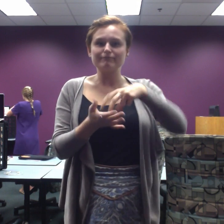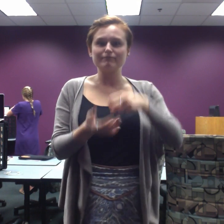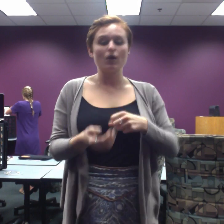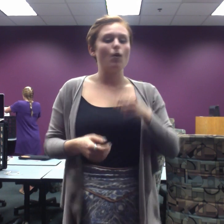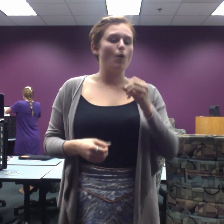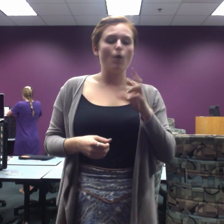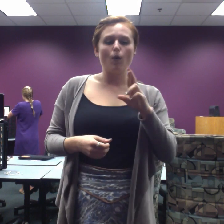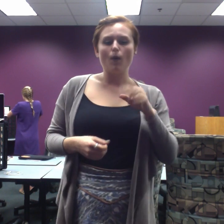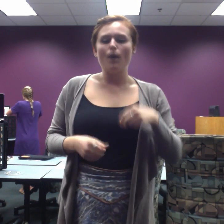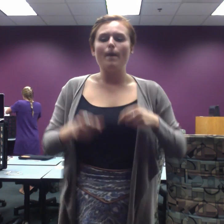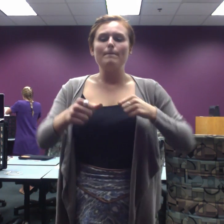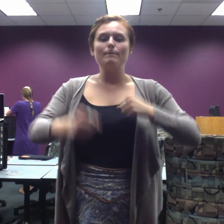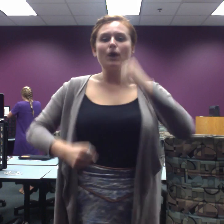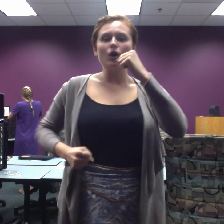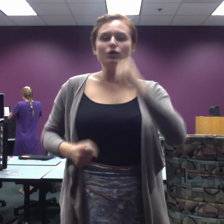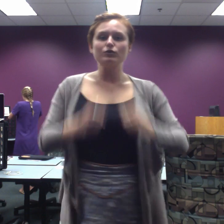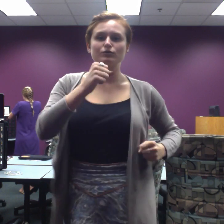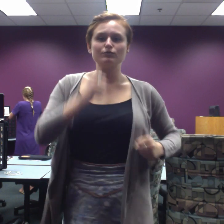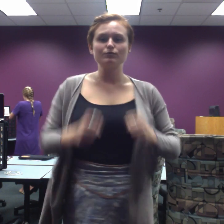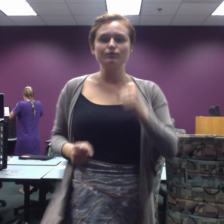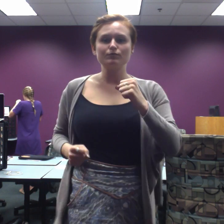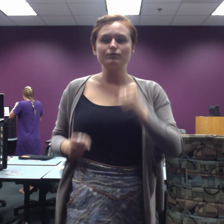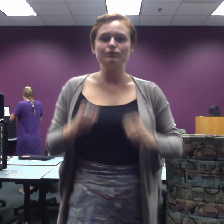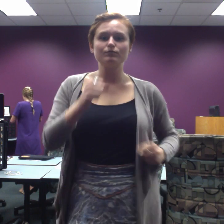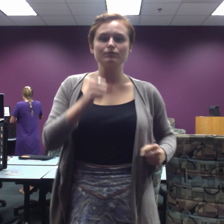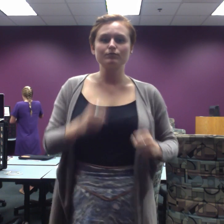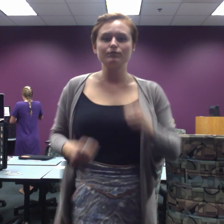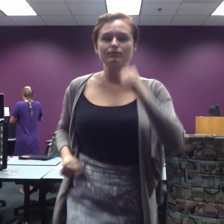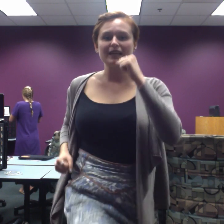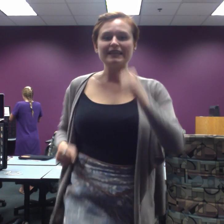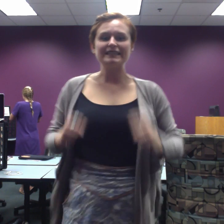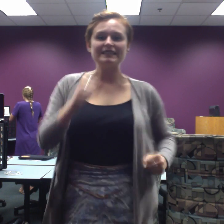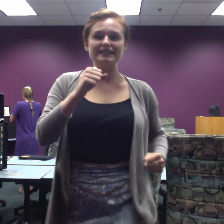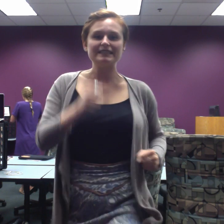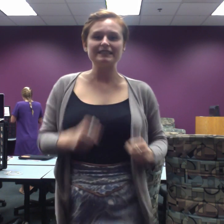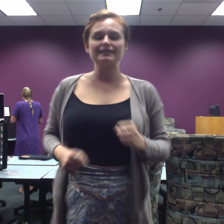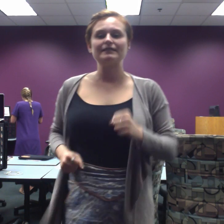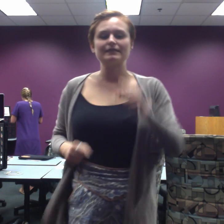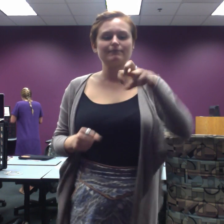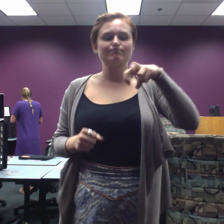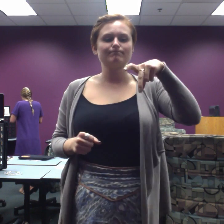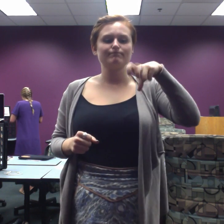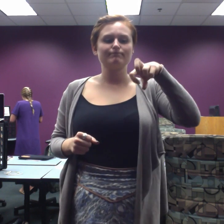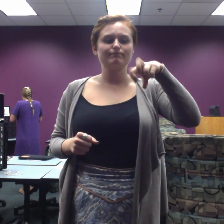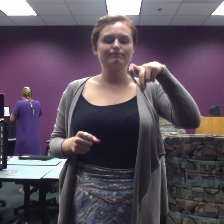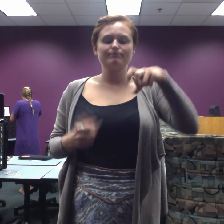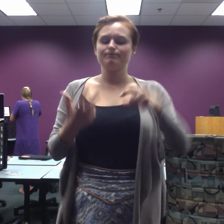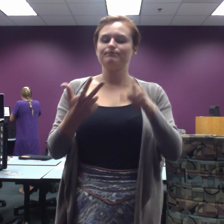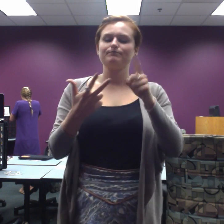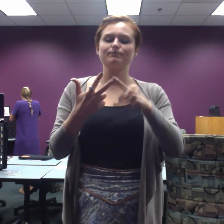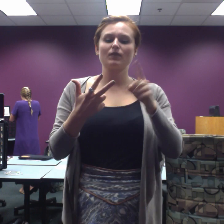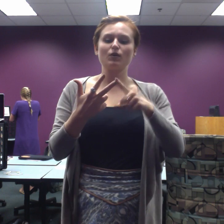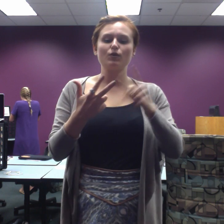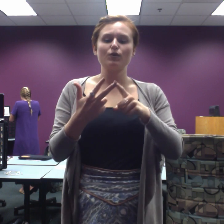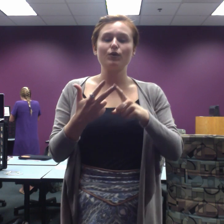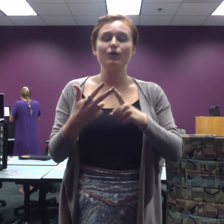We'll march with our knees high. Then the third activity will be running in place, and we'll do that for 1 minute.